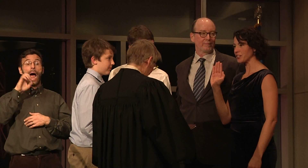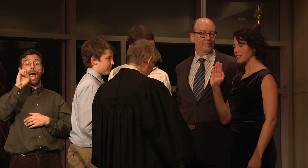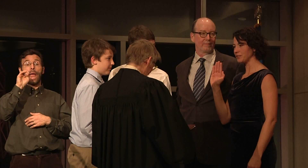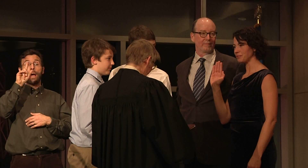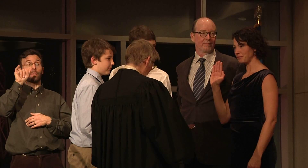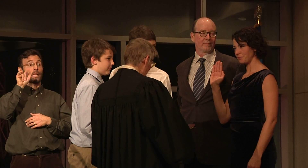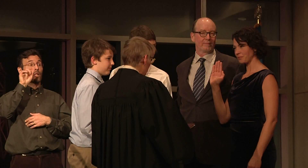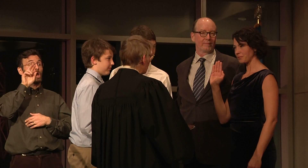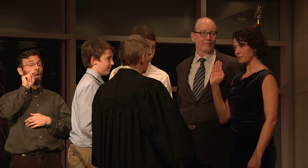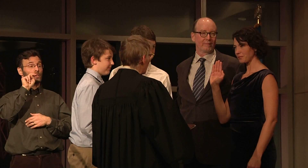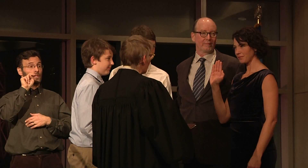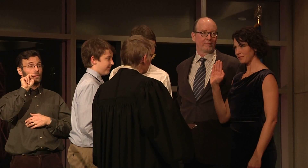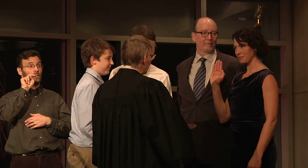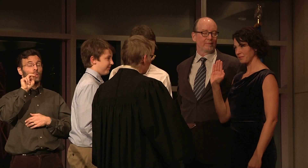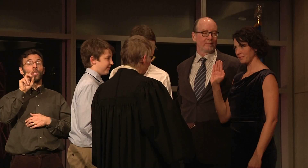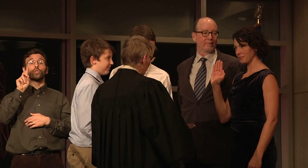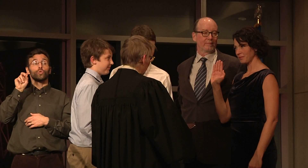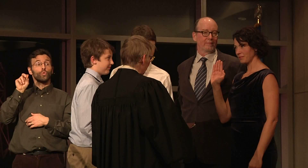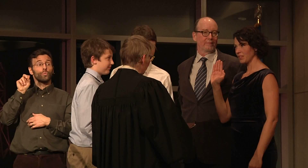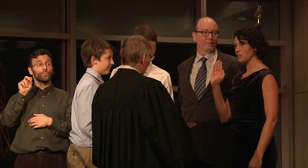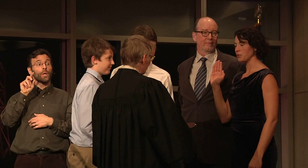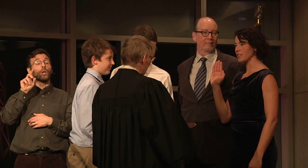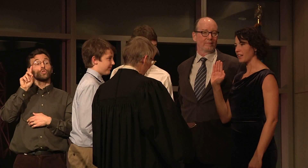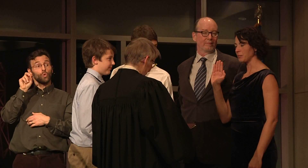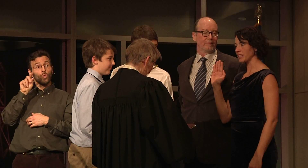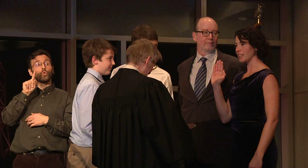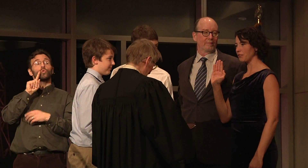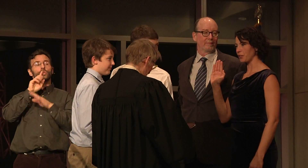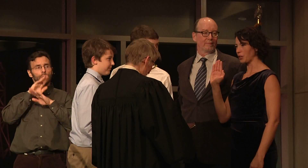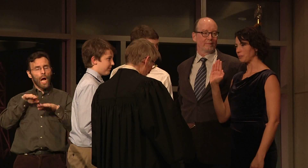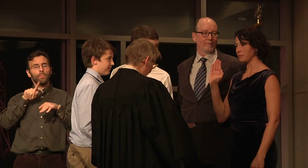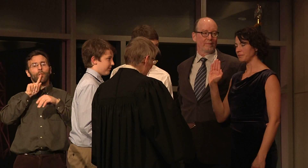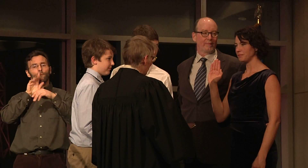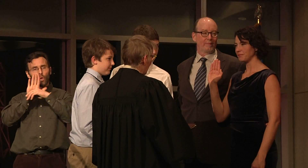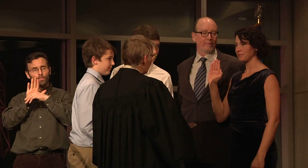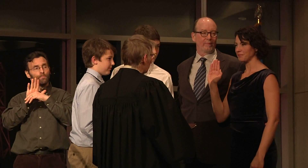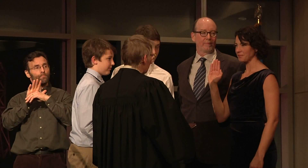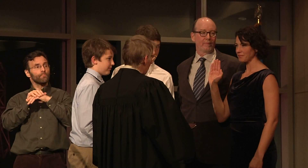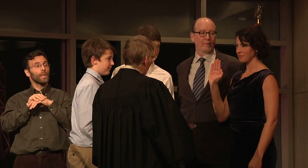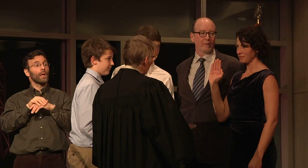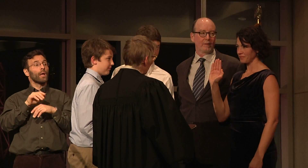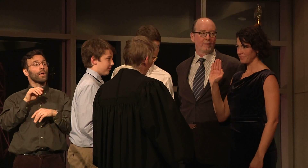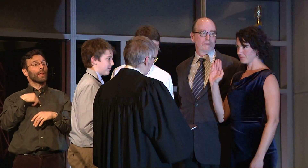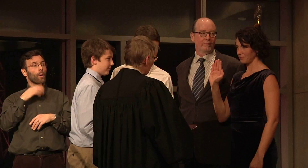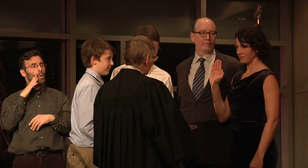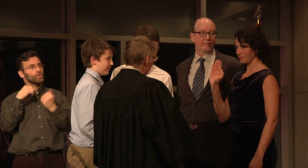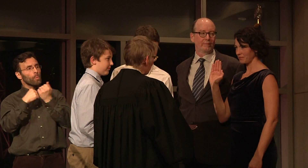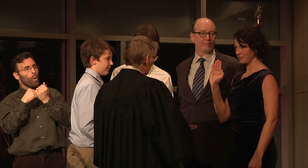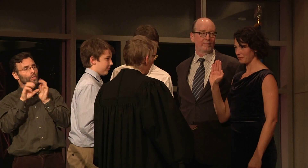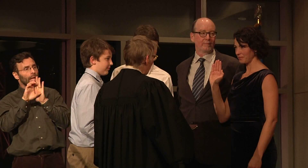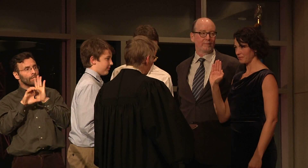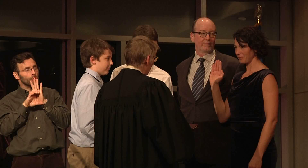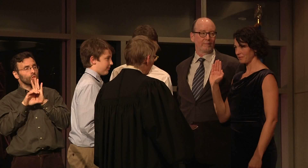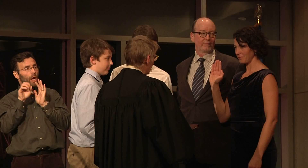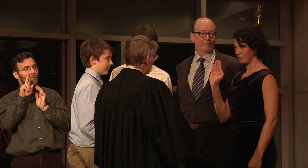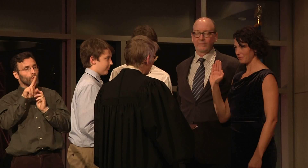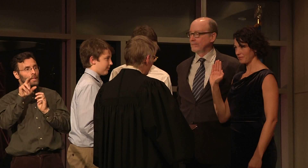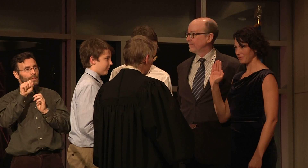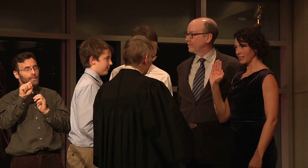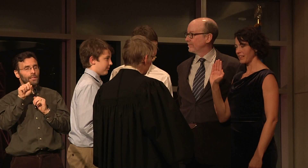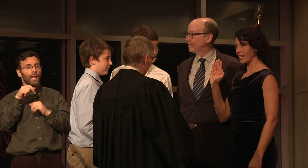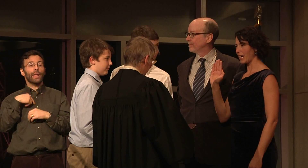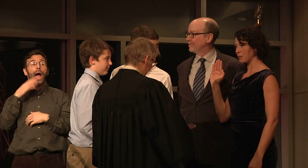Emily Larson, do solemnly affirm do solemnly affirm that I will support the Constitution of the